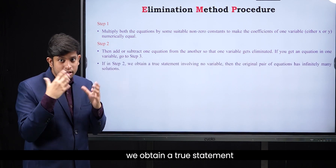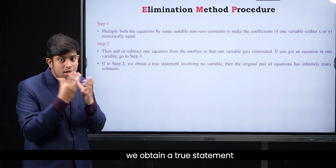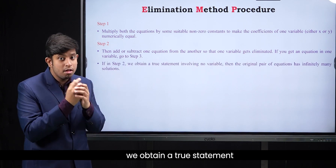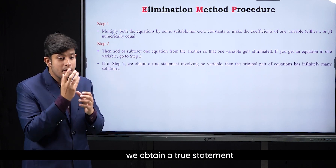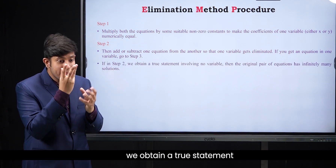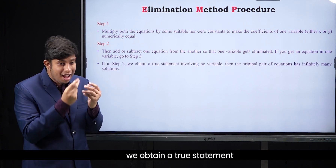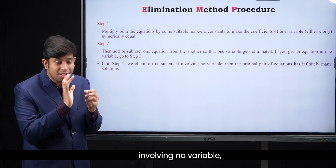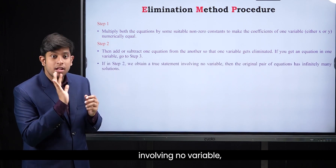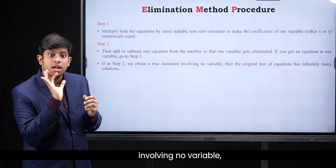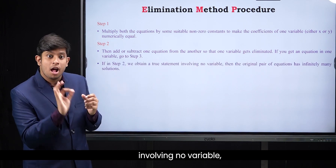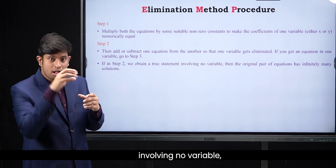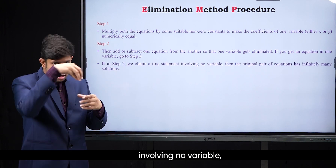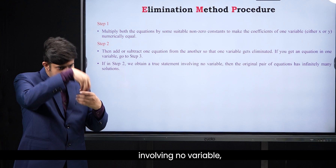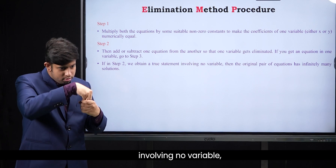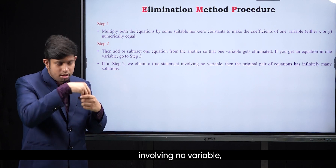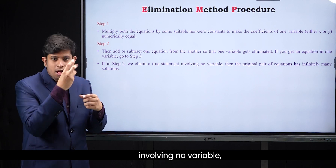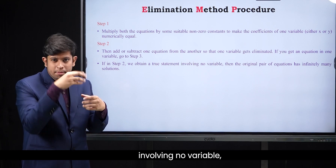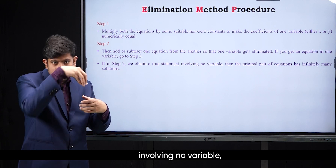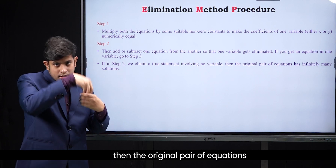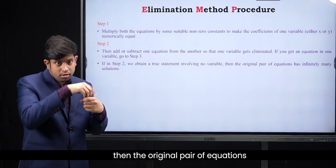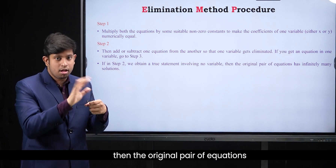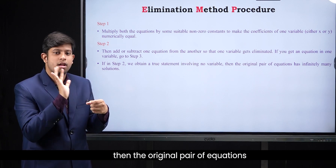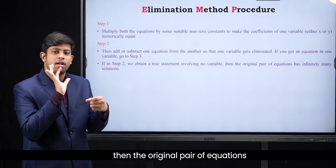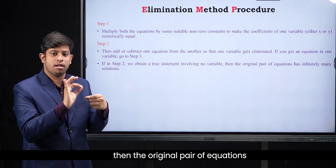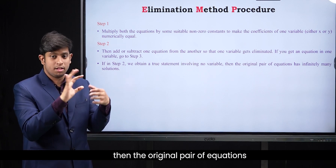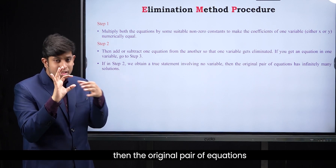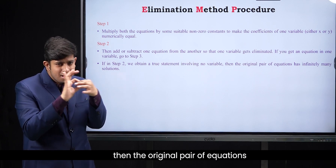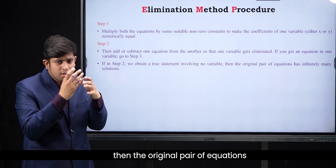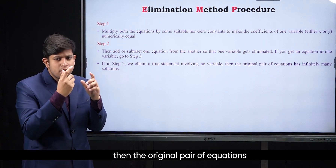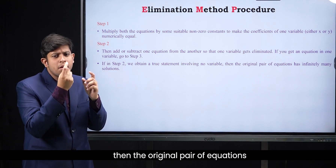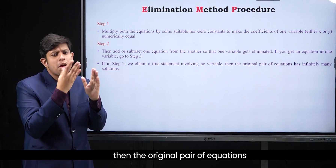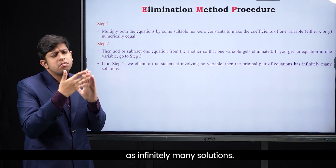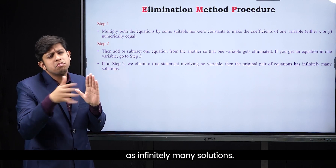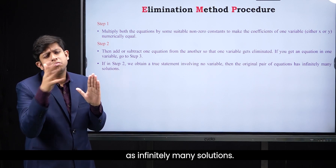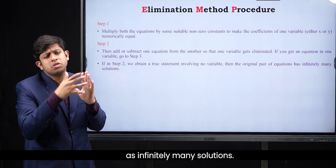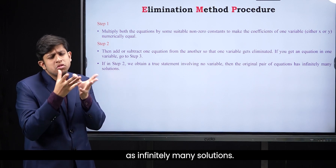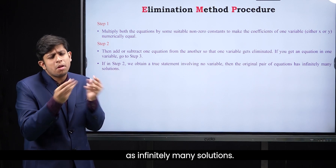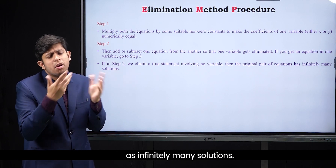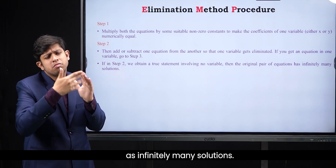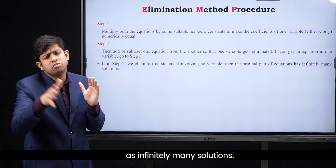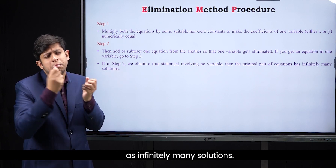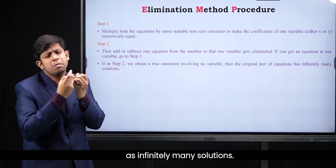true statement involving no variable, then the original pair of equations has infinitely many